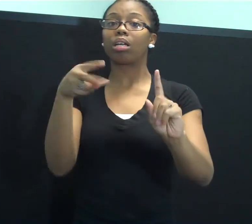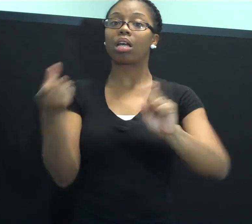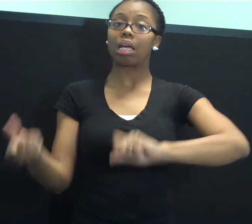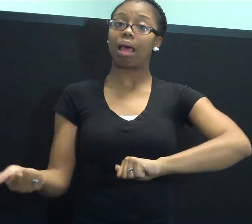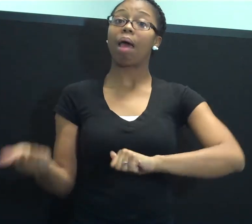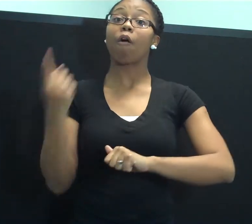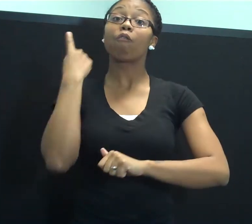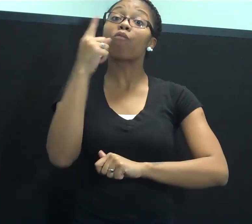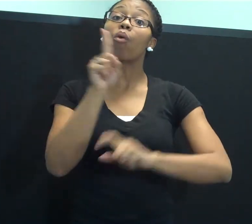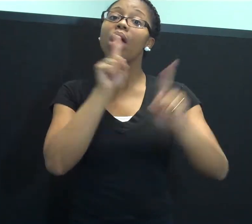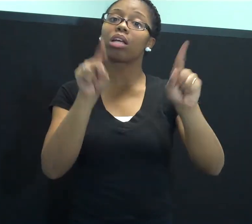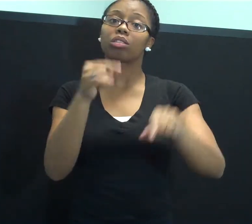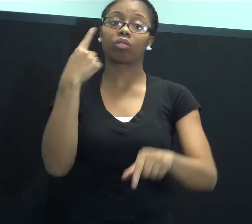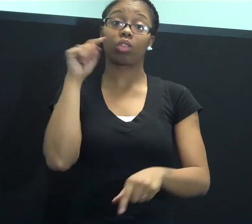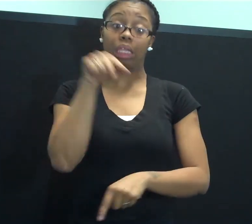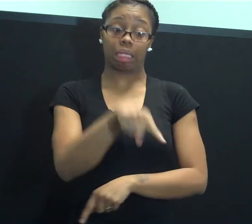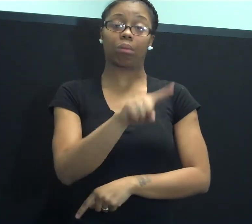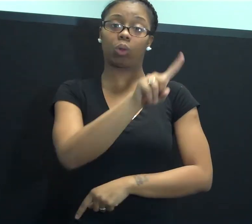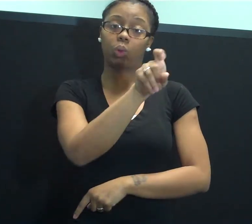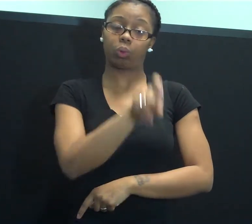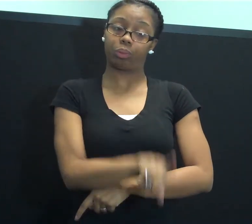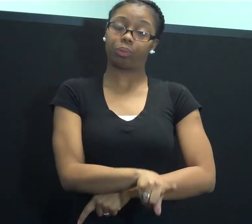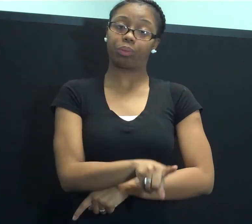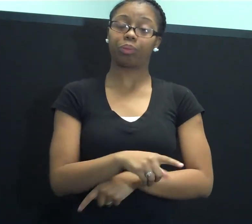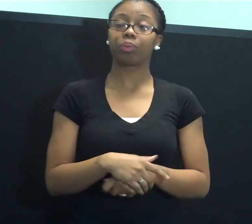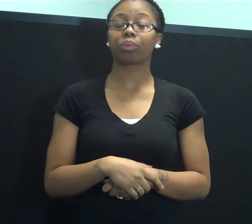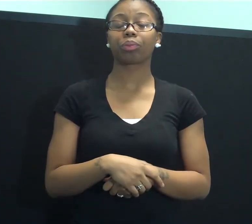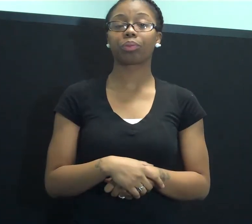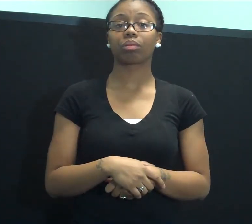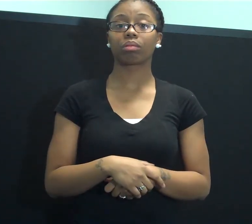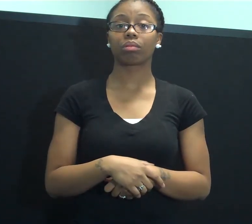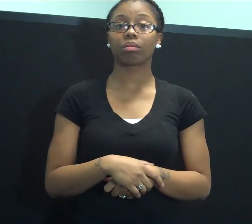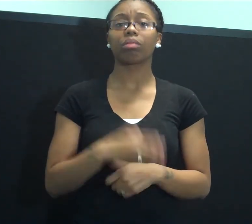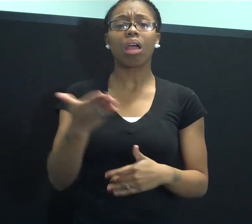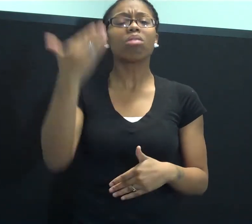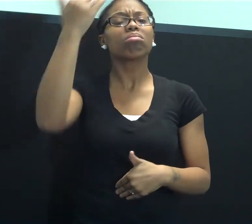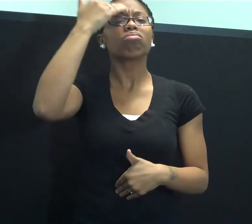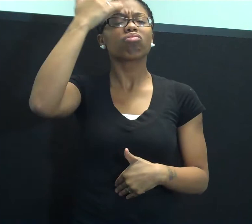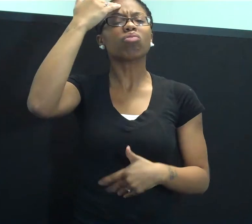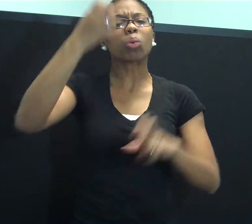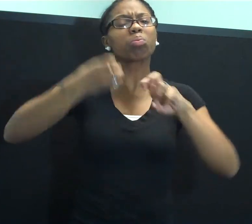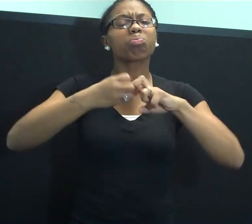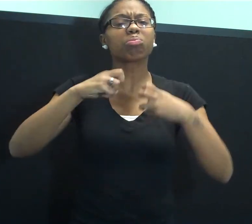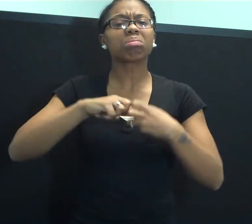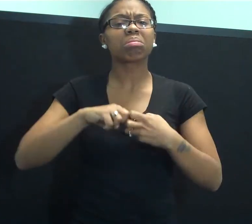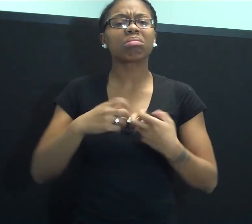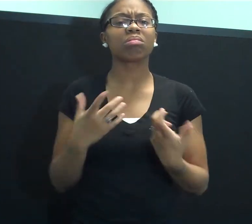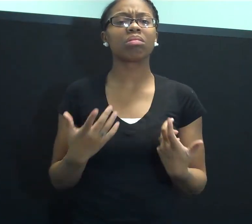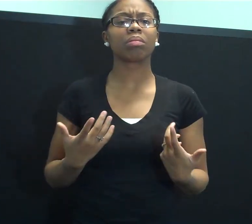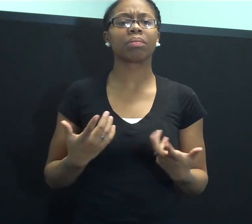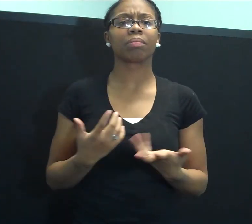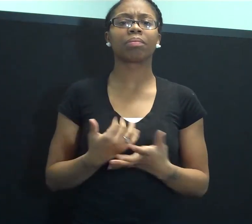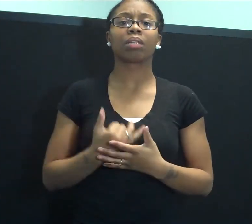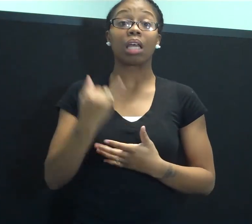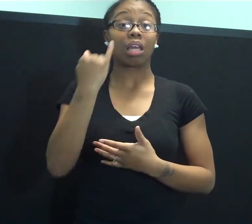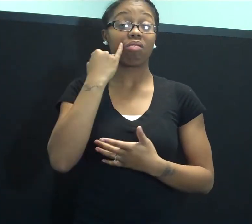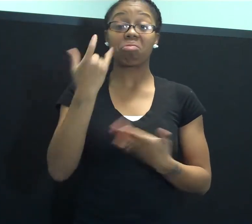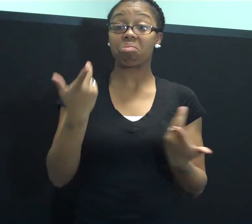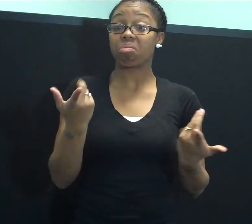these questions. Now, all of these are familiar issues, issues that we have encountered in one way or